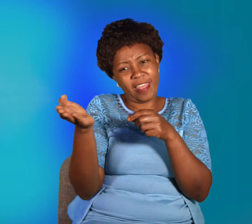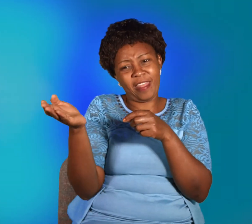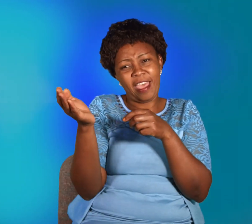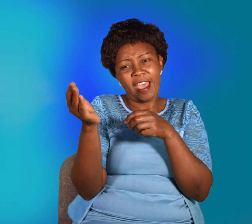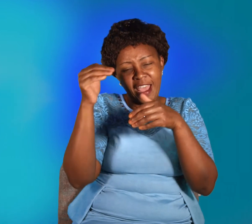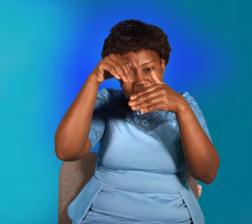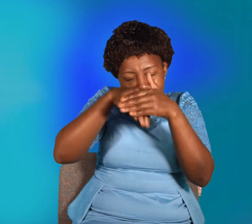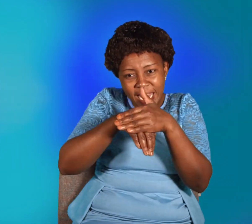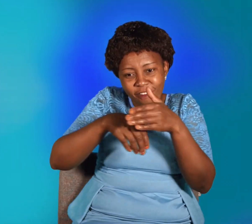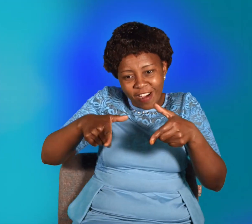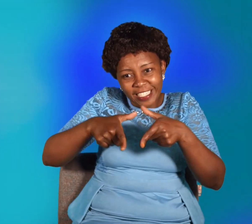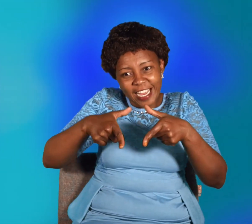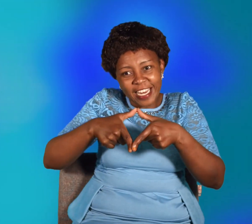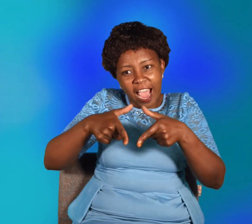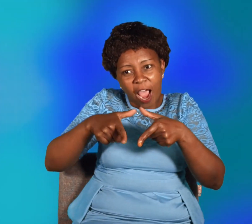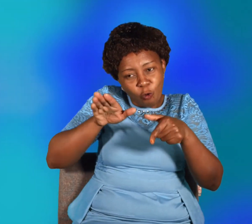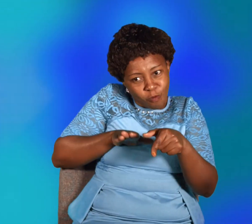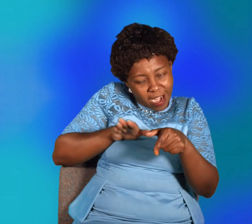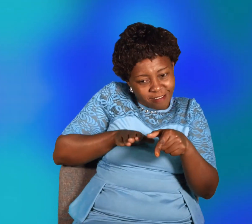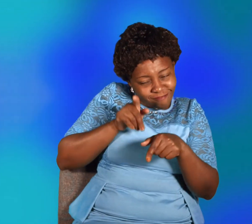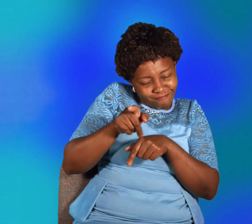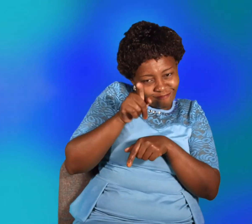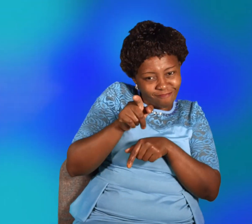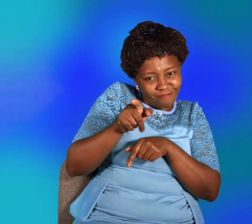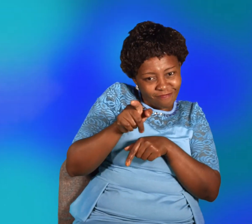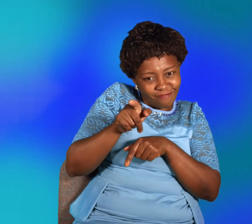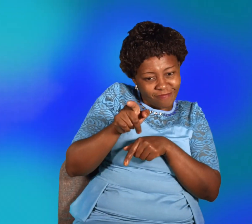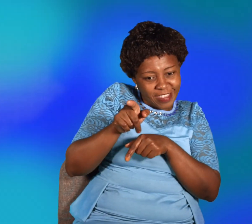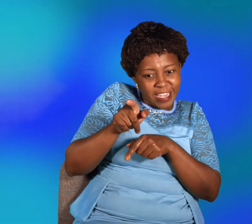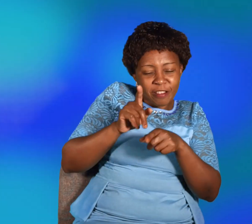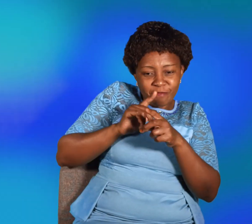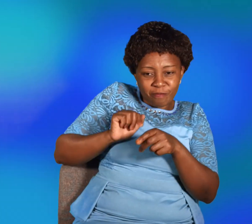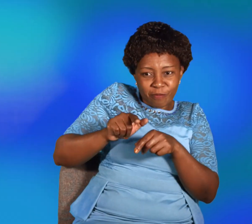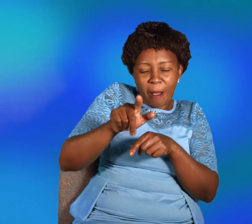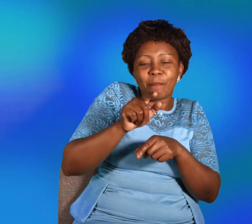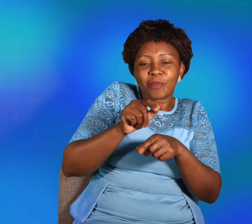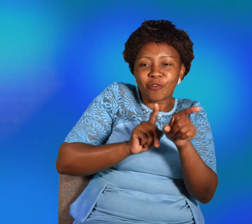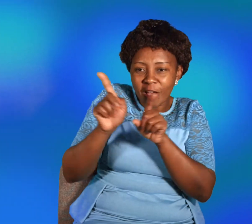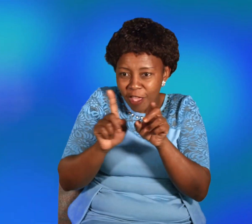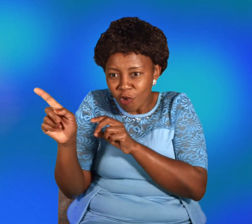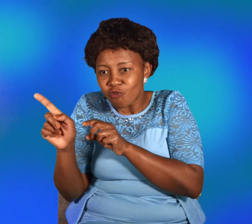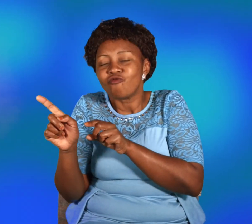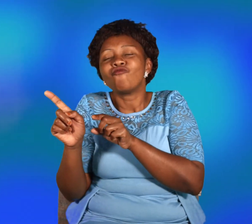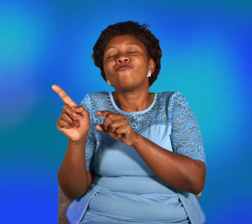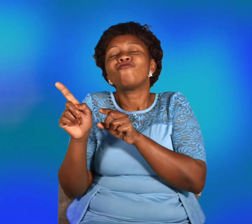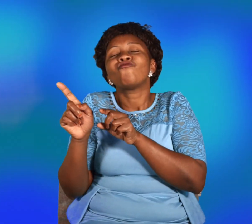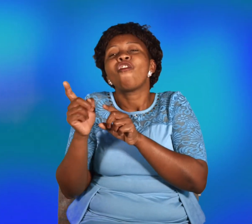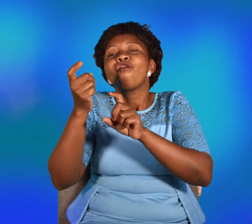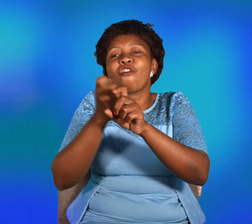released inside a woman's vagina, the sperm travels from the vagina through the cervix and